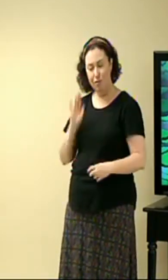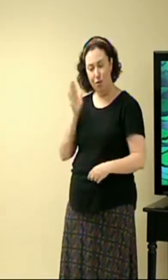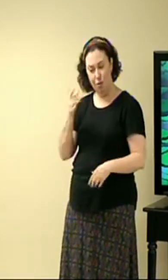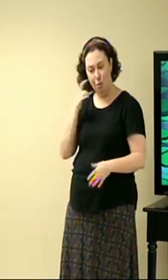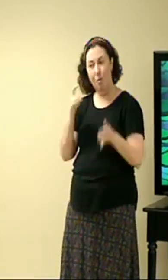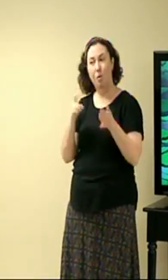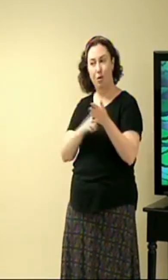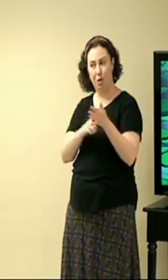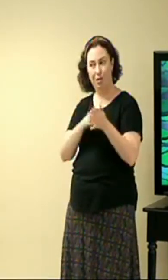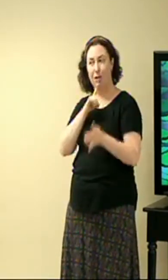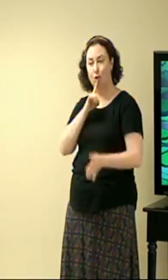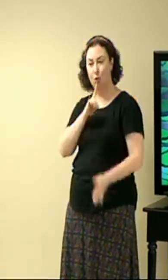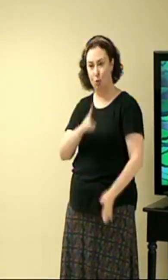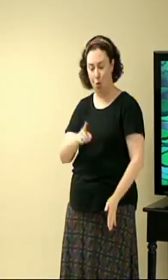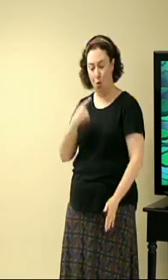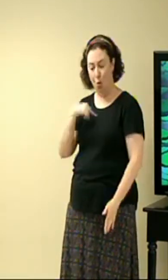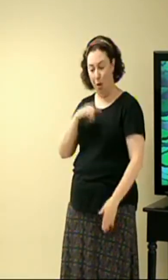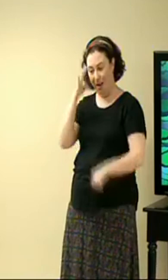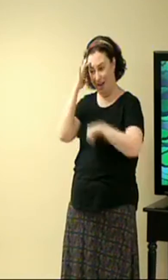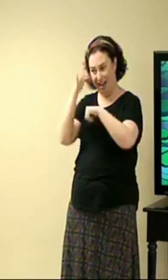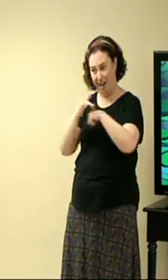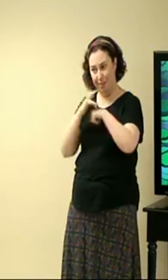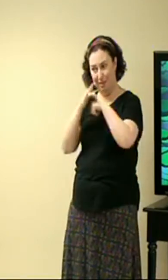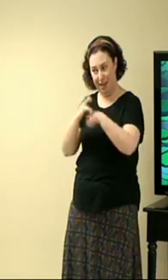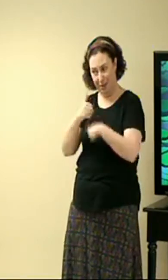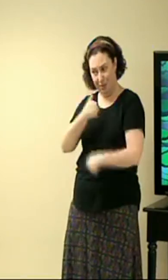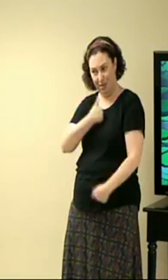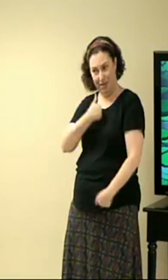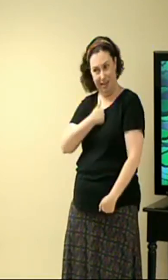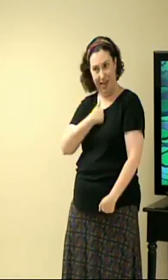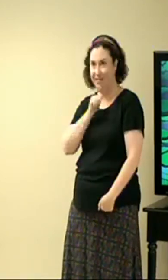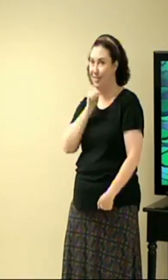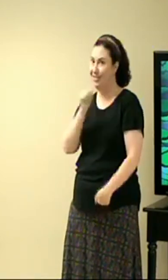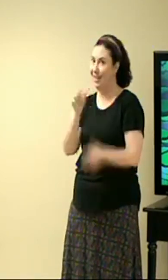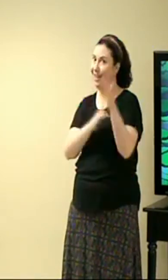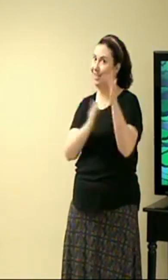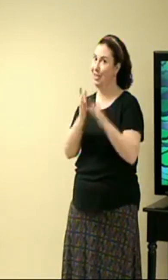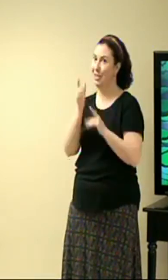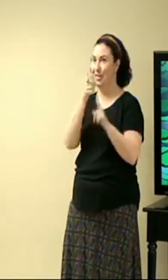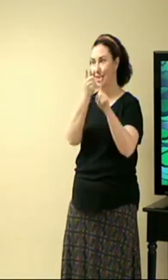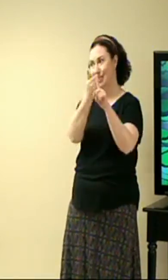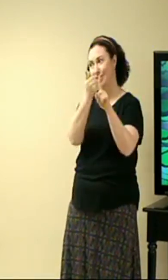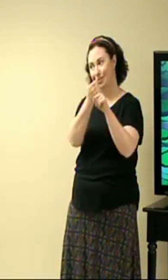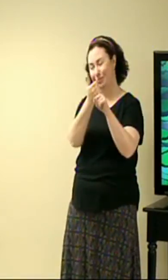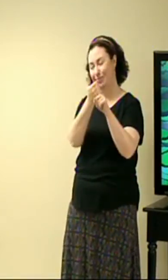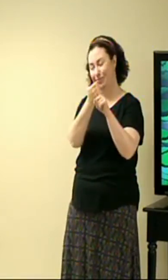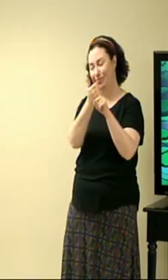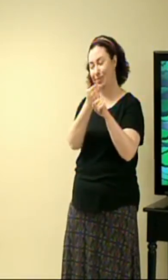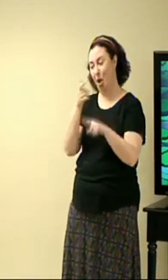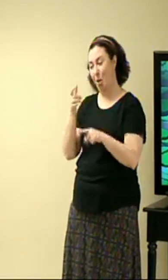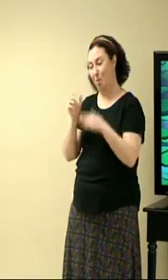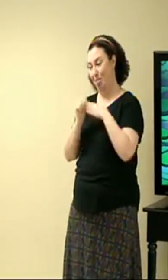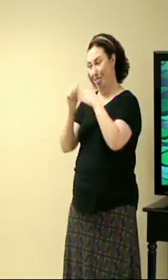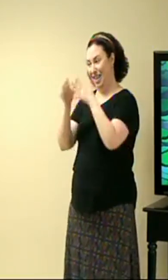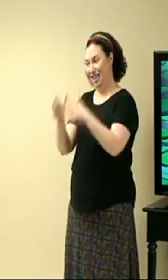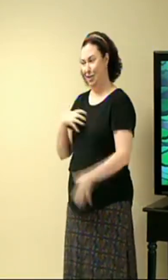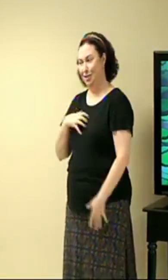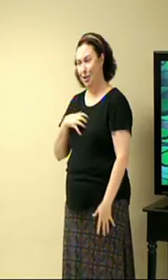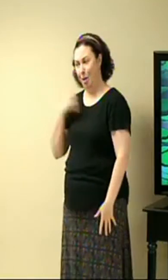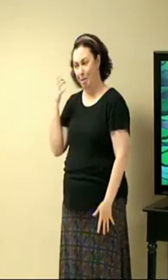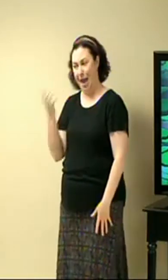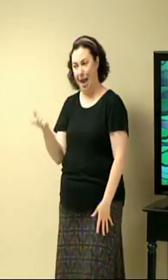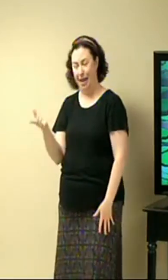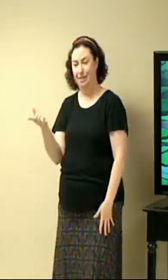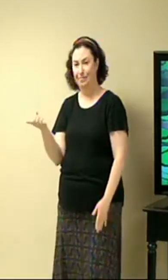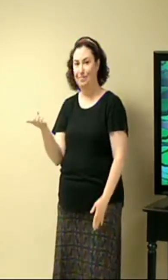are obsessed with ourselves more than we're obsessed with Jesus. And so they're mad. They maybe recognize that what Jesus